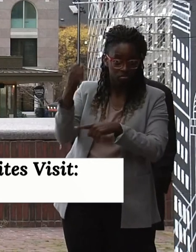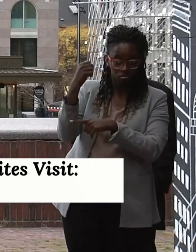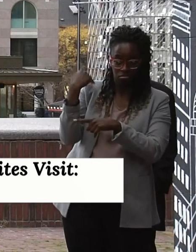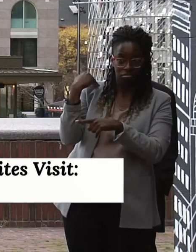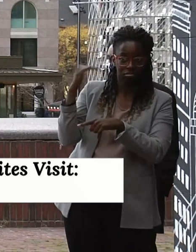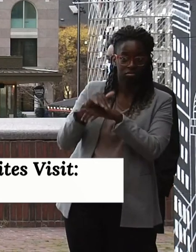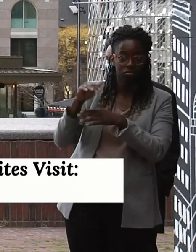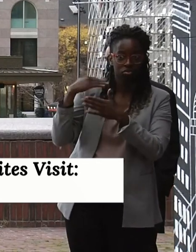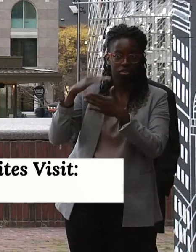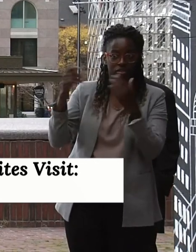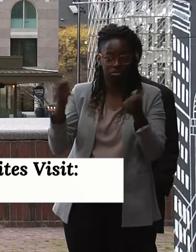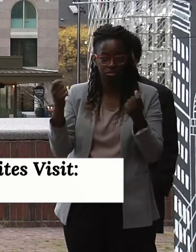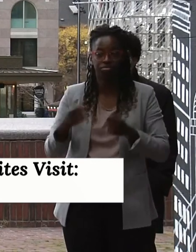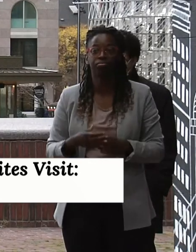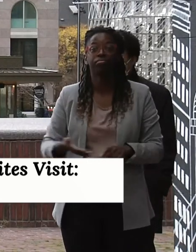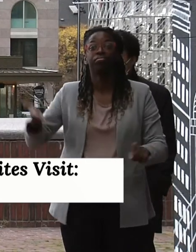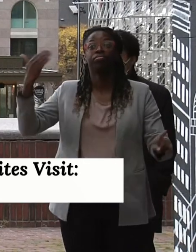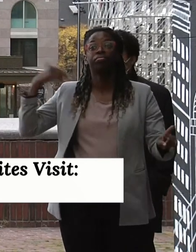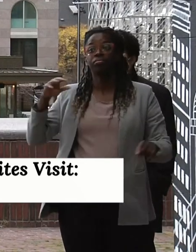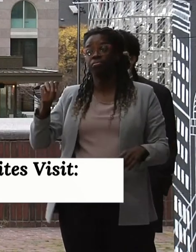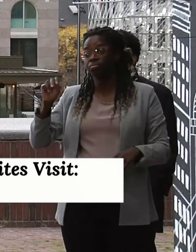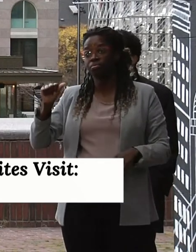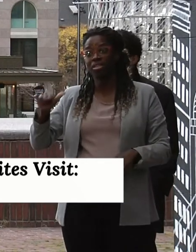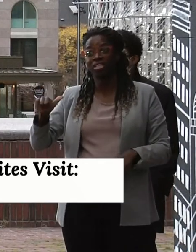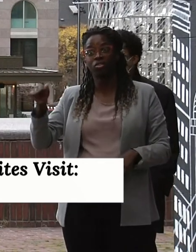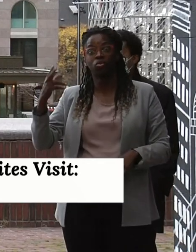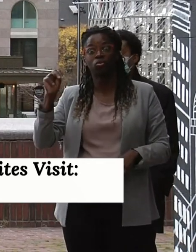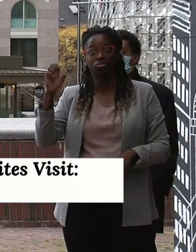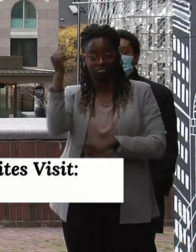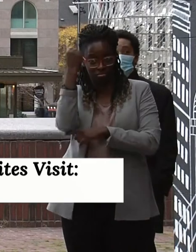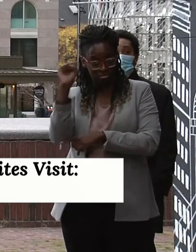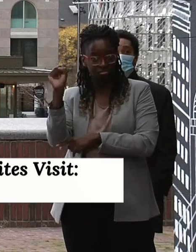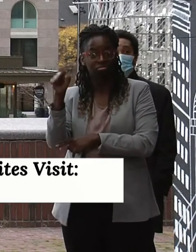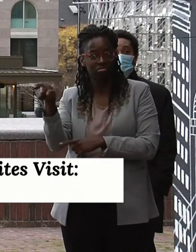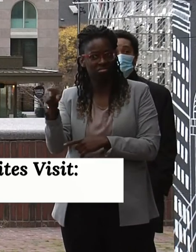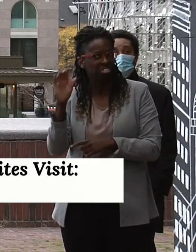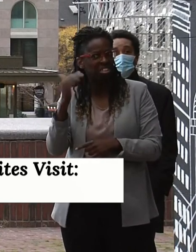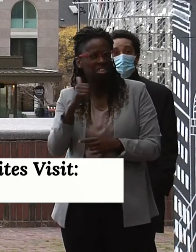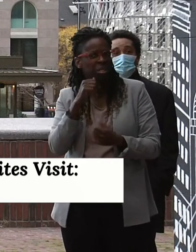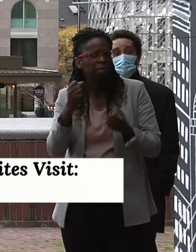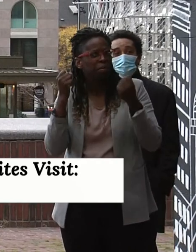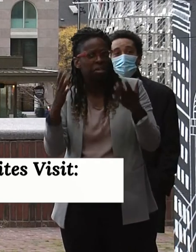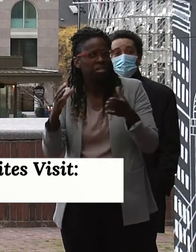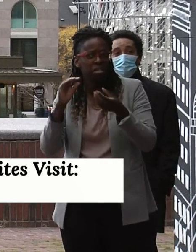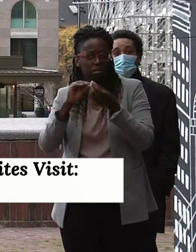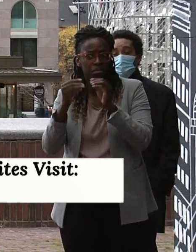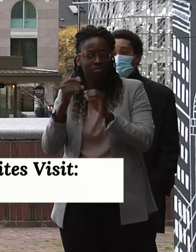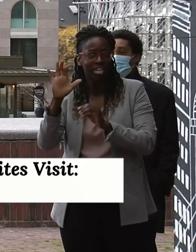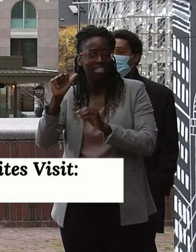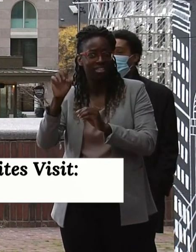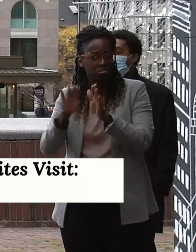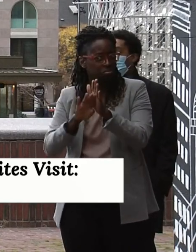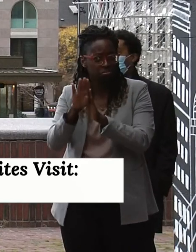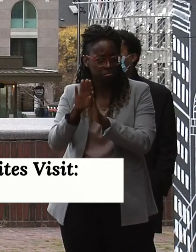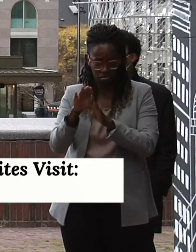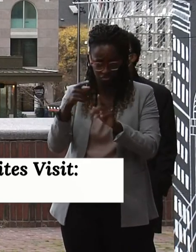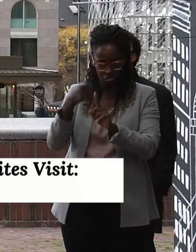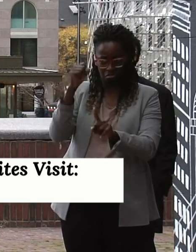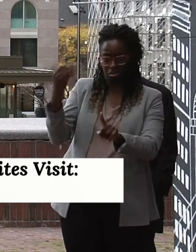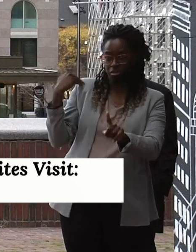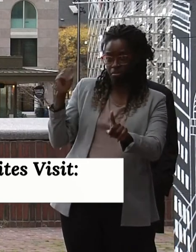lots of demonstrations and rallies and marches. And we didn't see a lot of spread there either. I'm not a doctor or